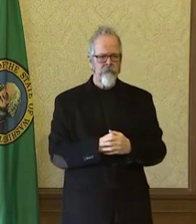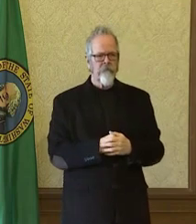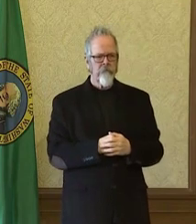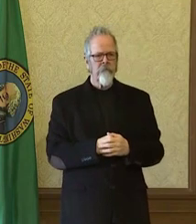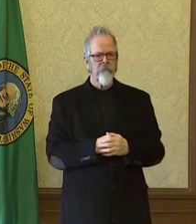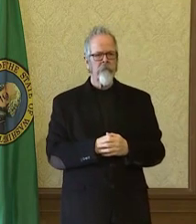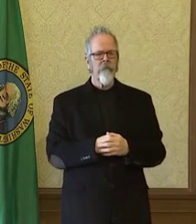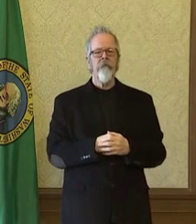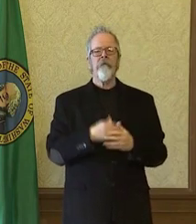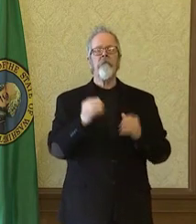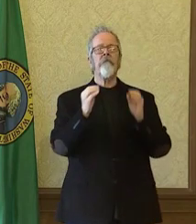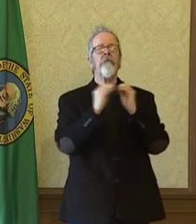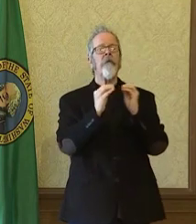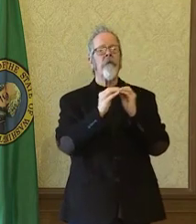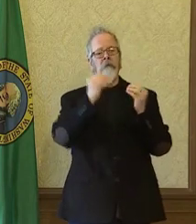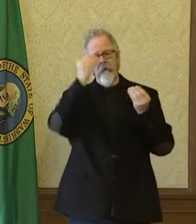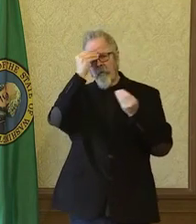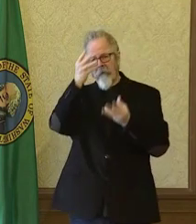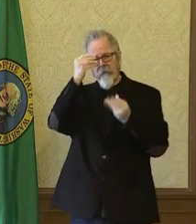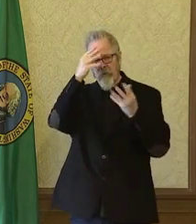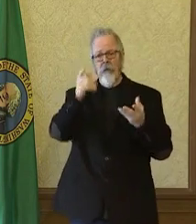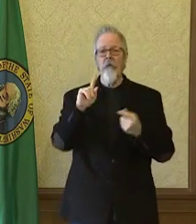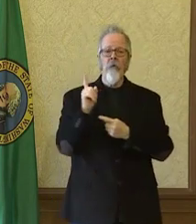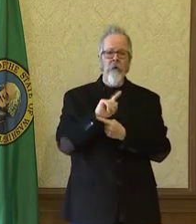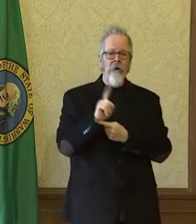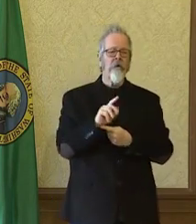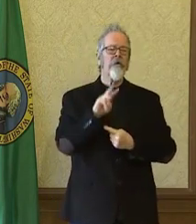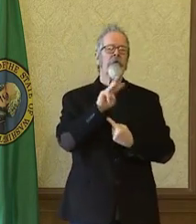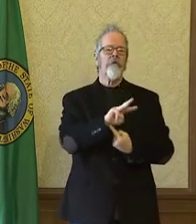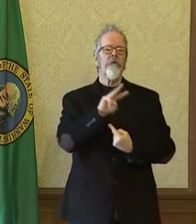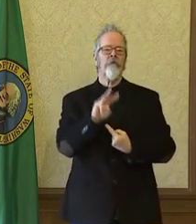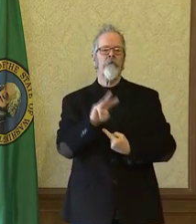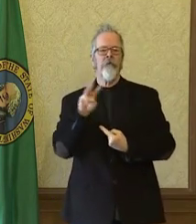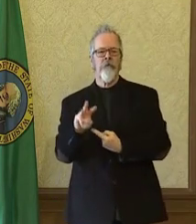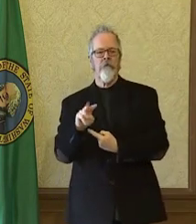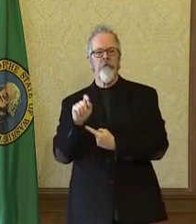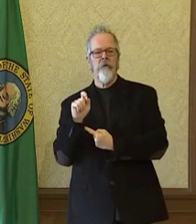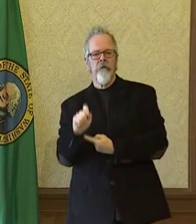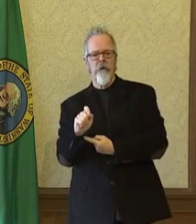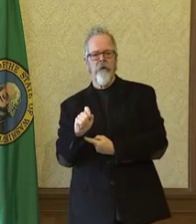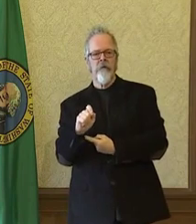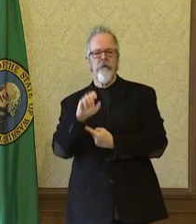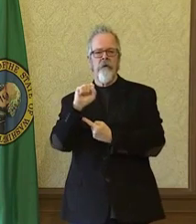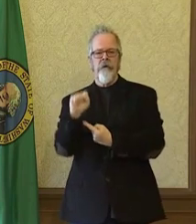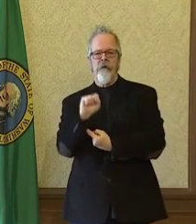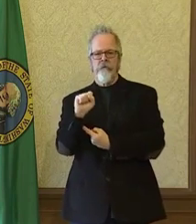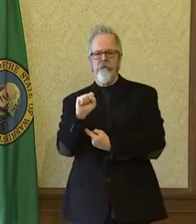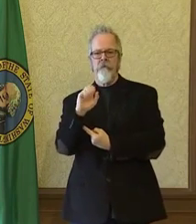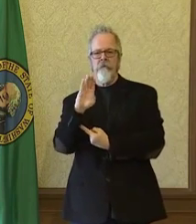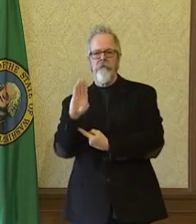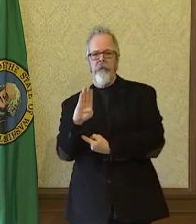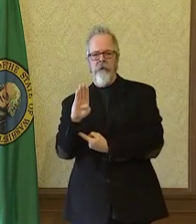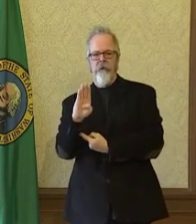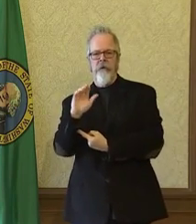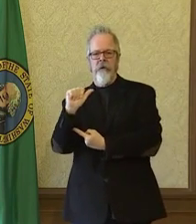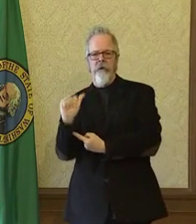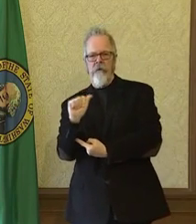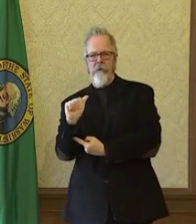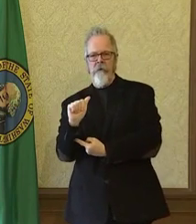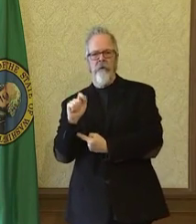www.s.ba.gov. And we hope these initiatives together can help soften the economic blow of this